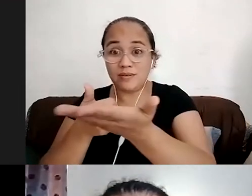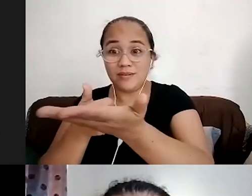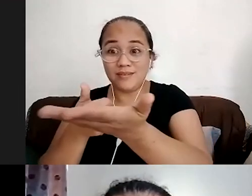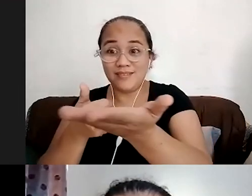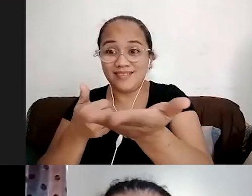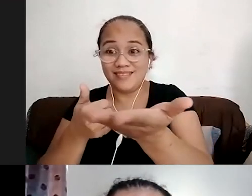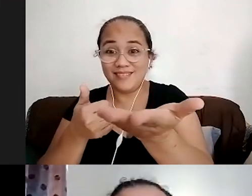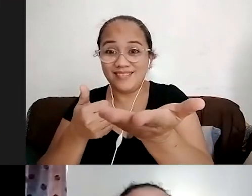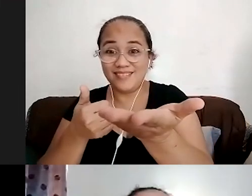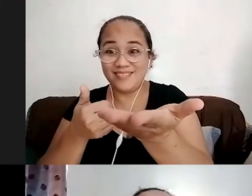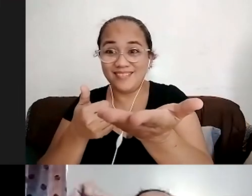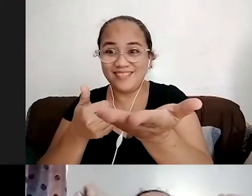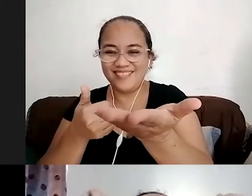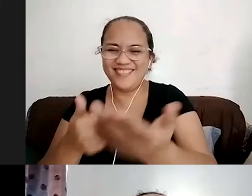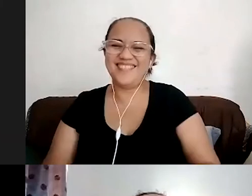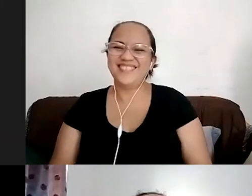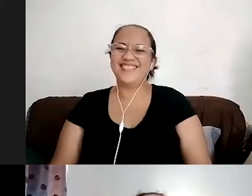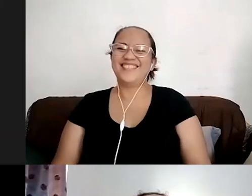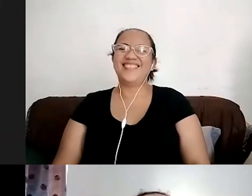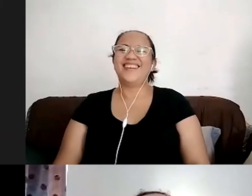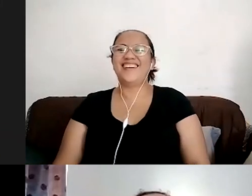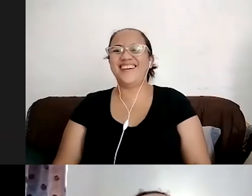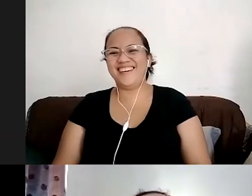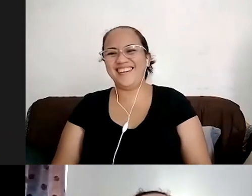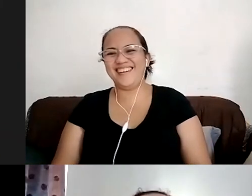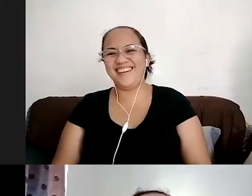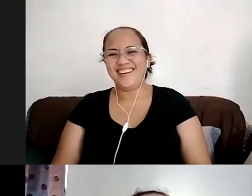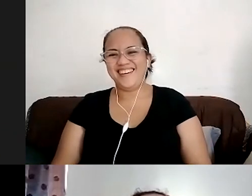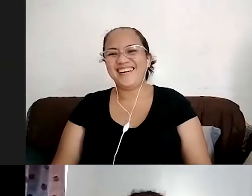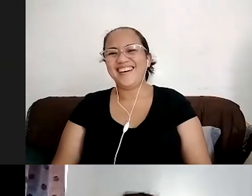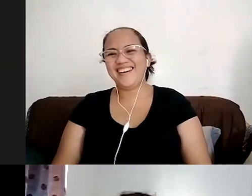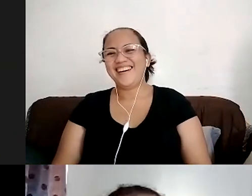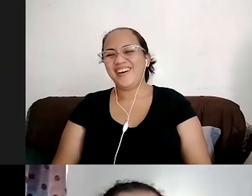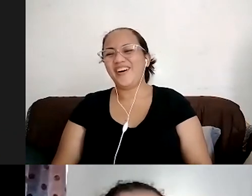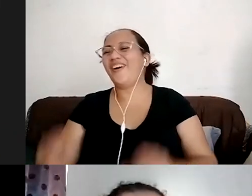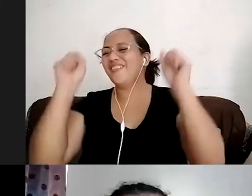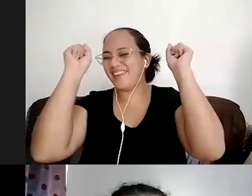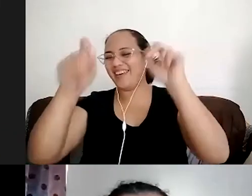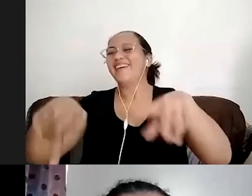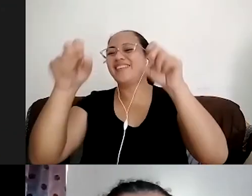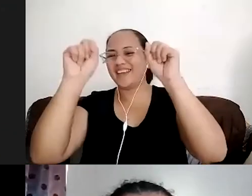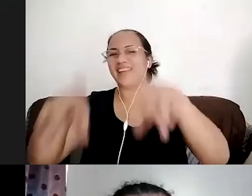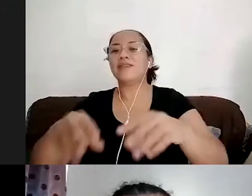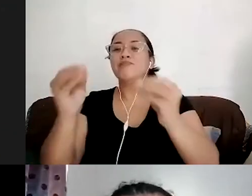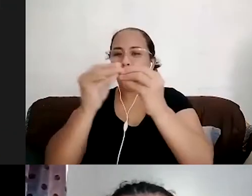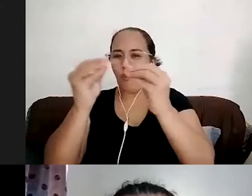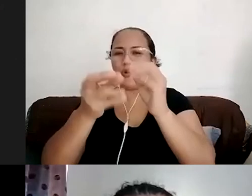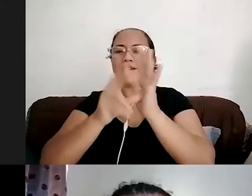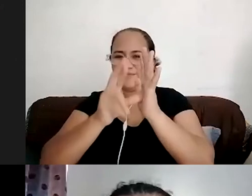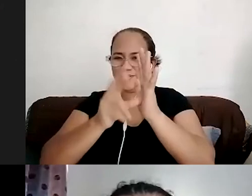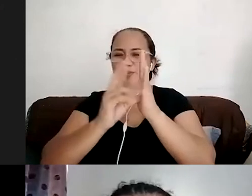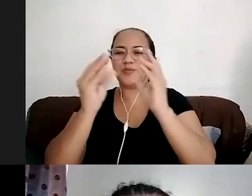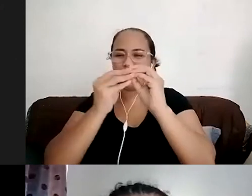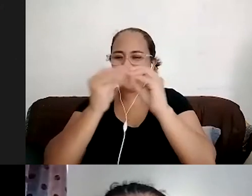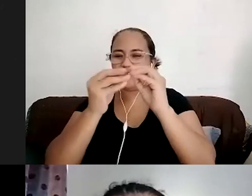Ha ha ha ha. Good one, sir. Okay, all right. So we need more review time, all